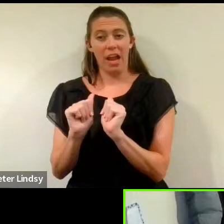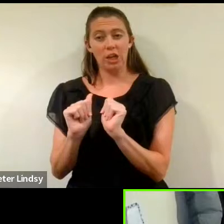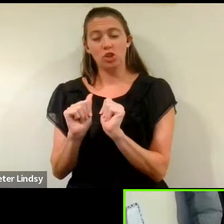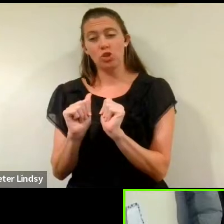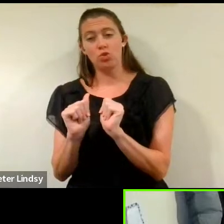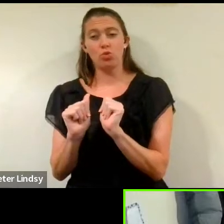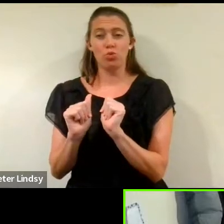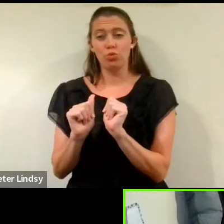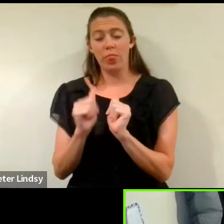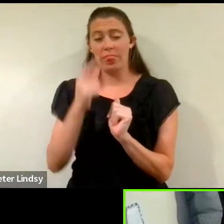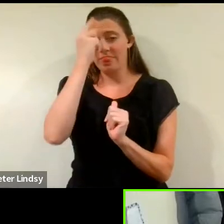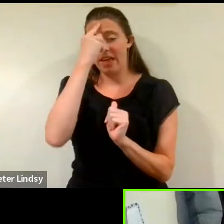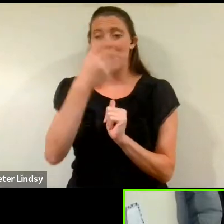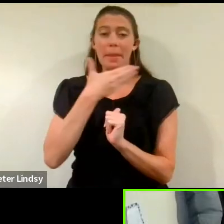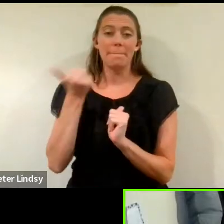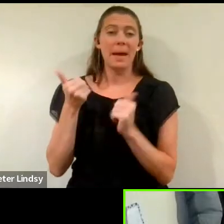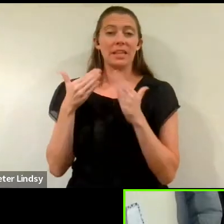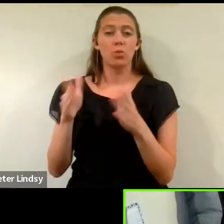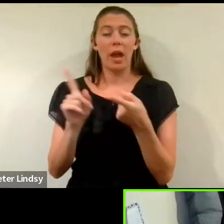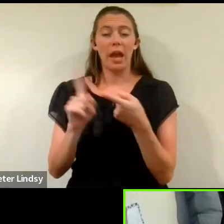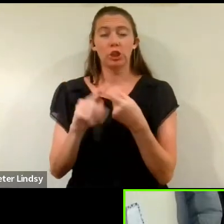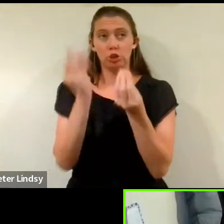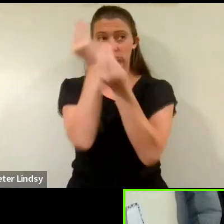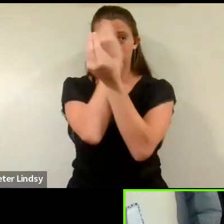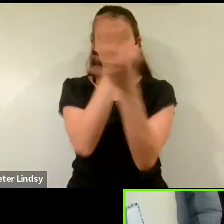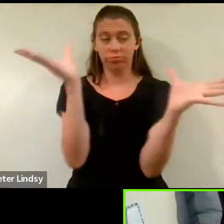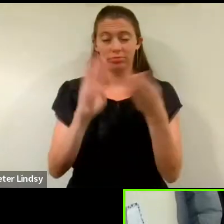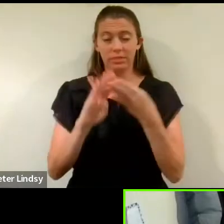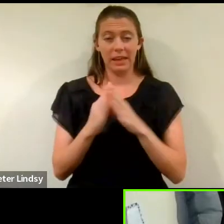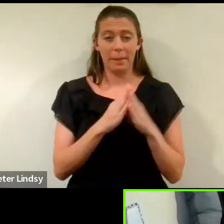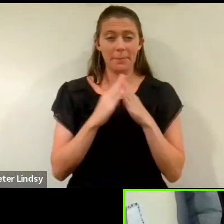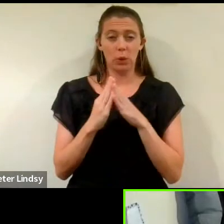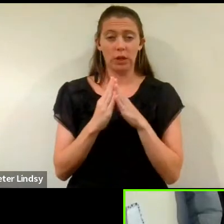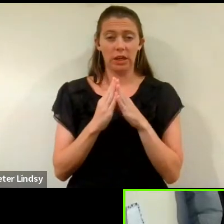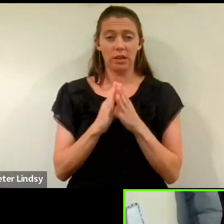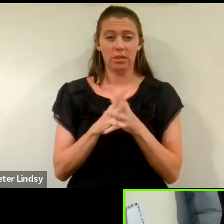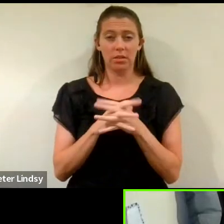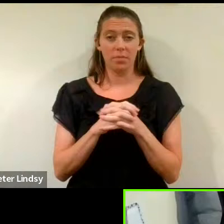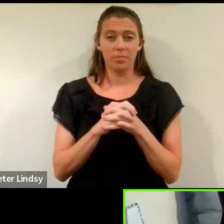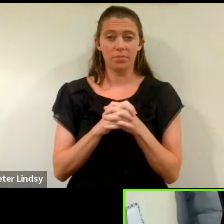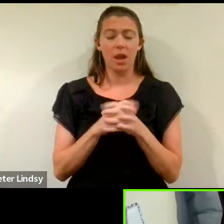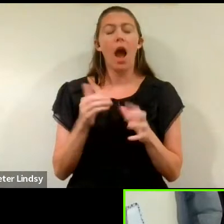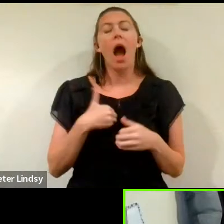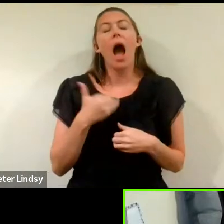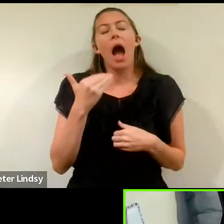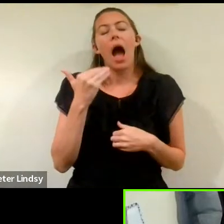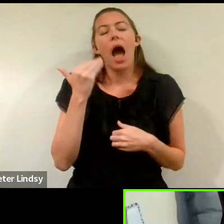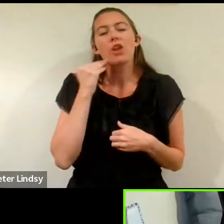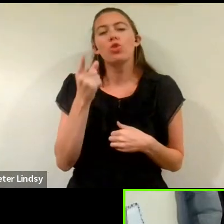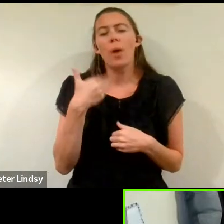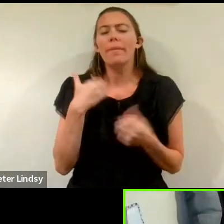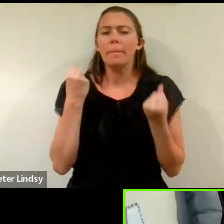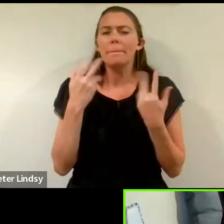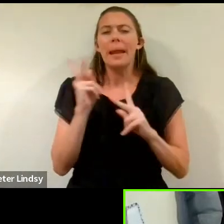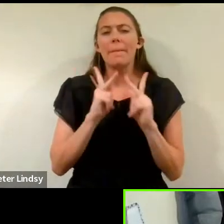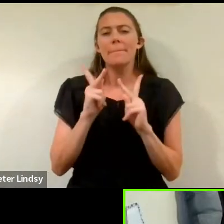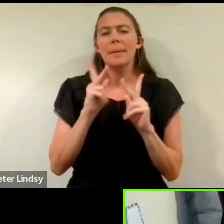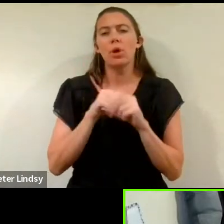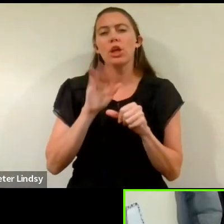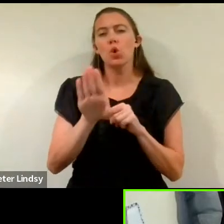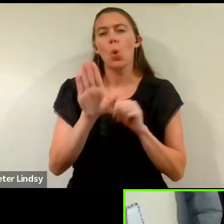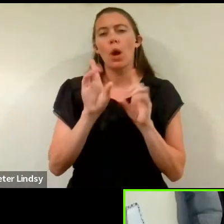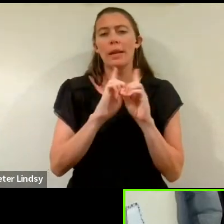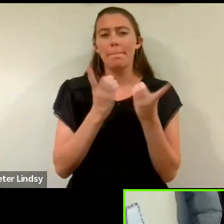even if the messages are changing. You have an awful lot of people in your department doing an awful lot of